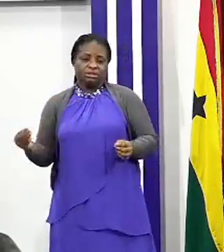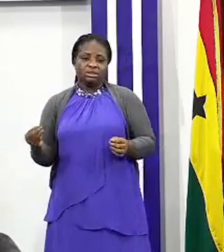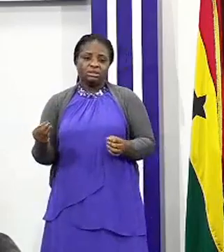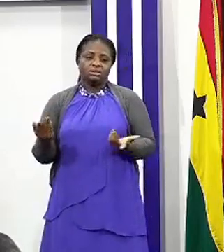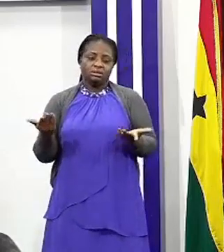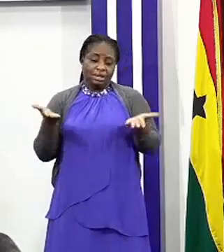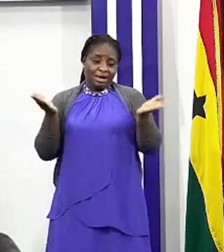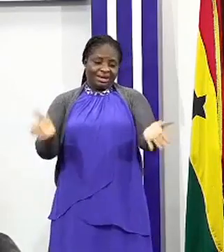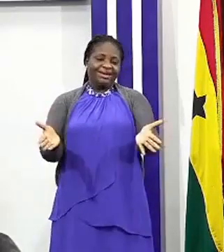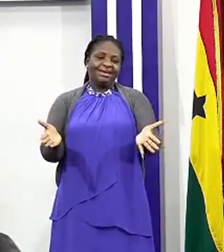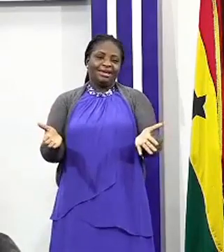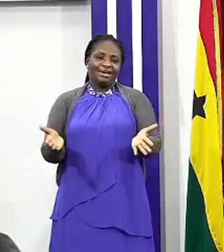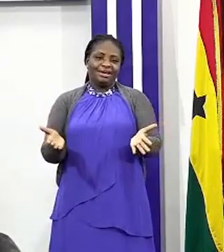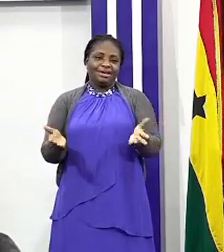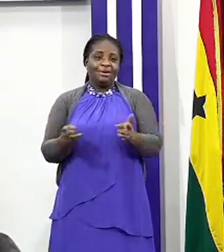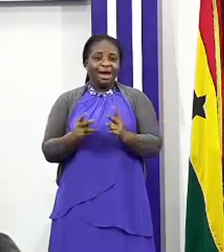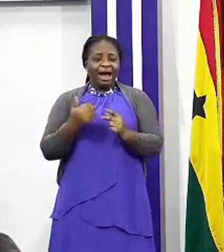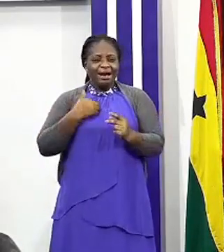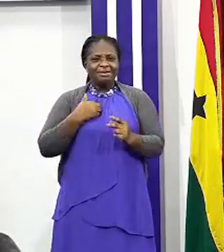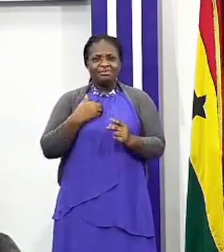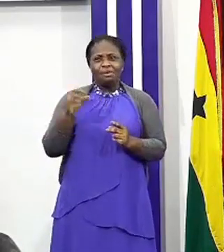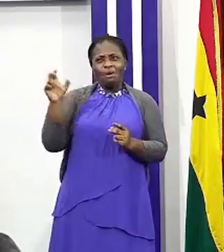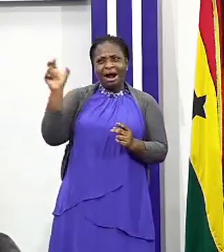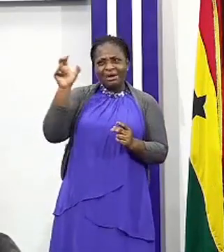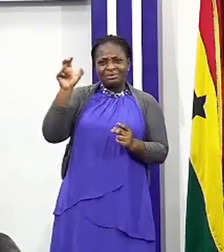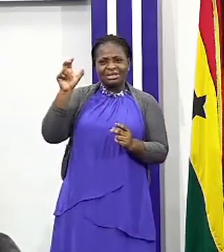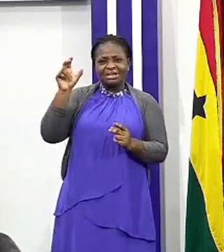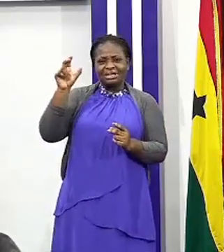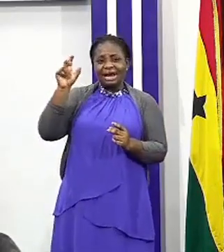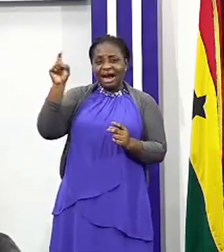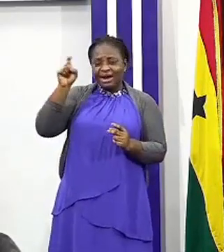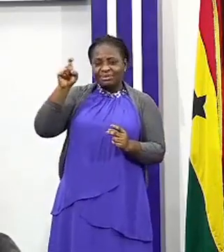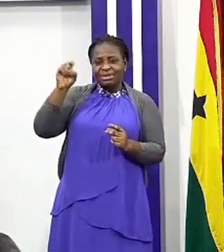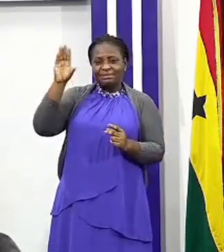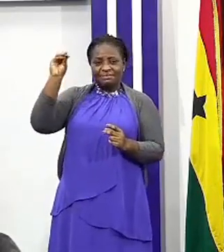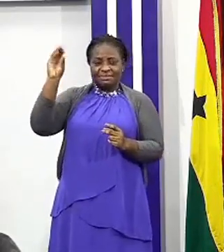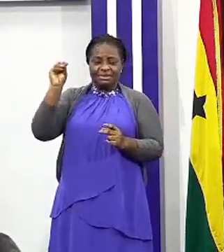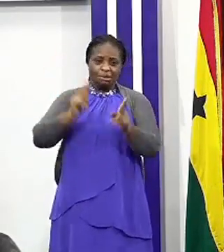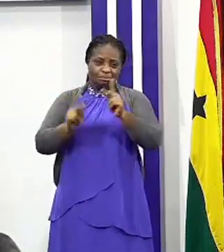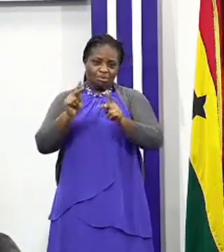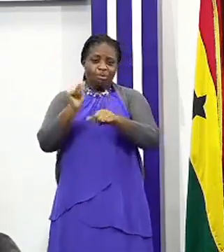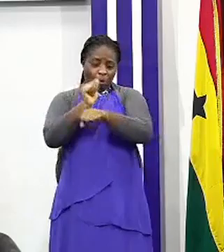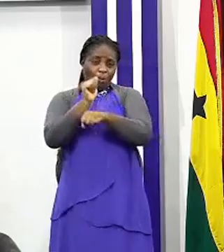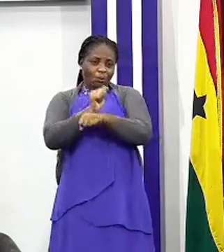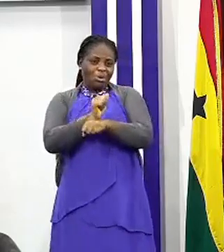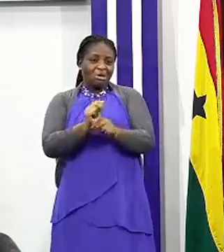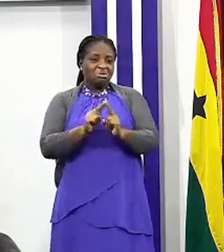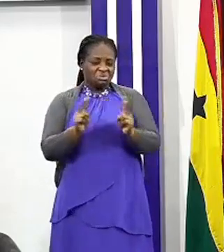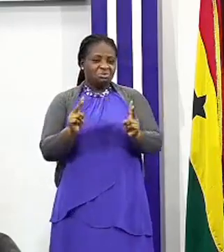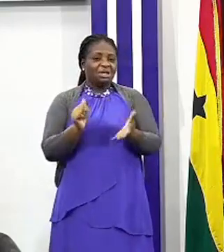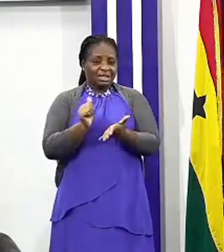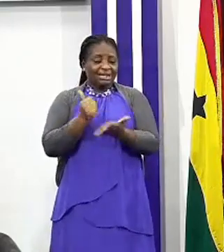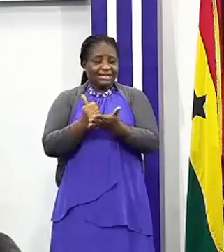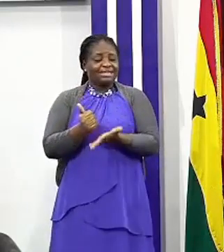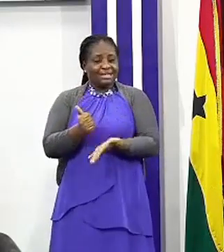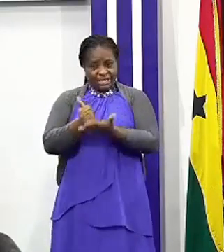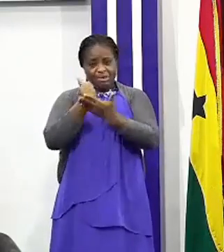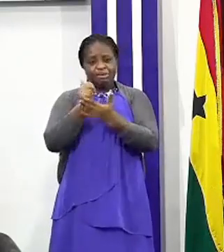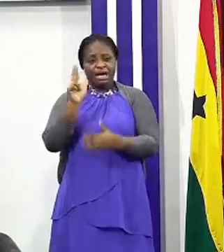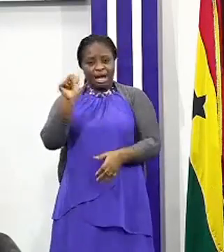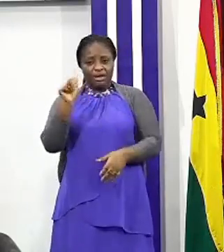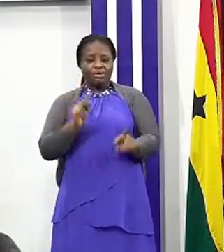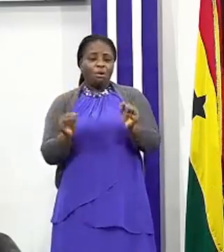machines available, and we've had over 150 people working three shifts 24/7. So that counted for the